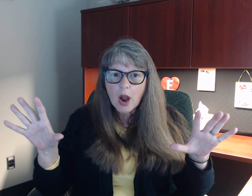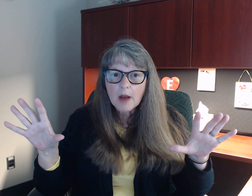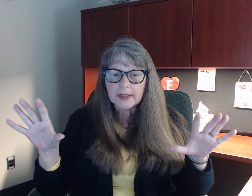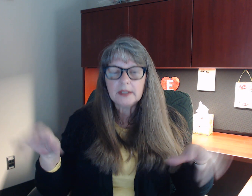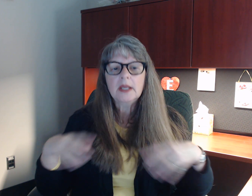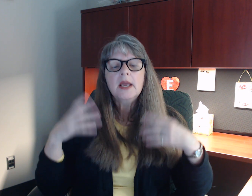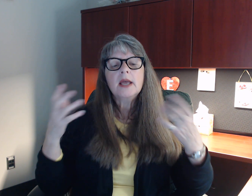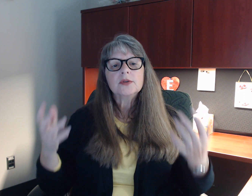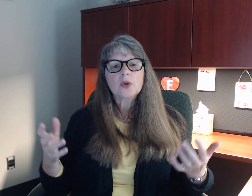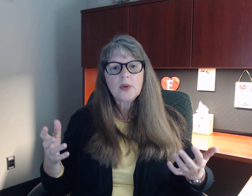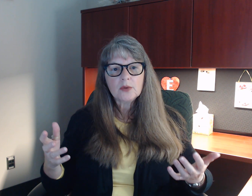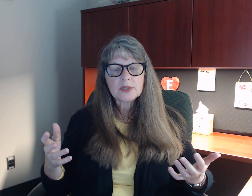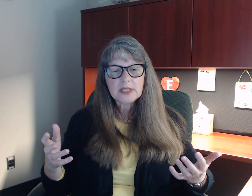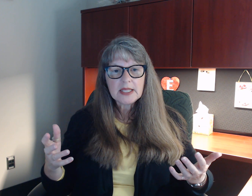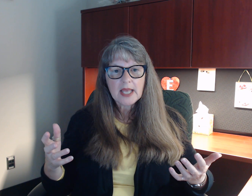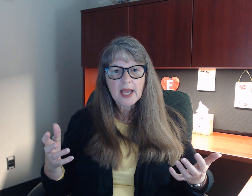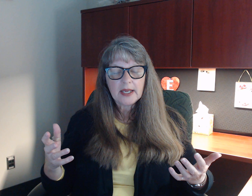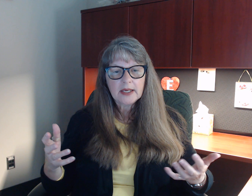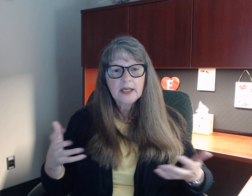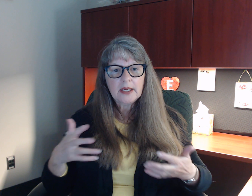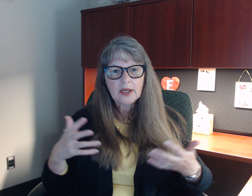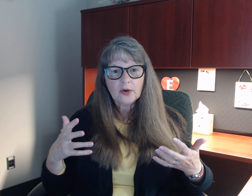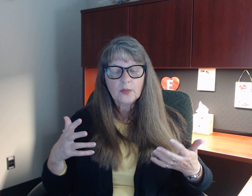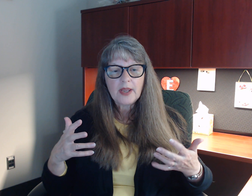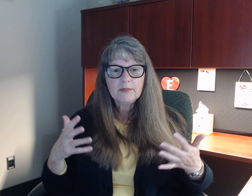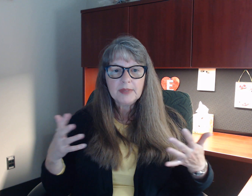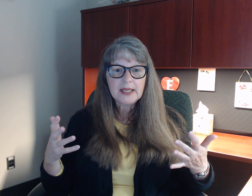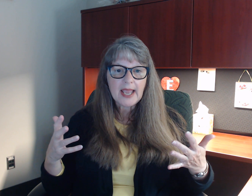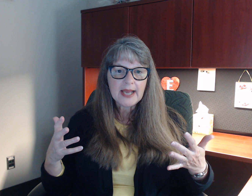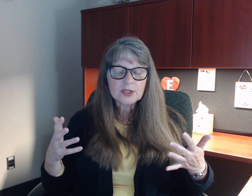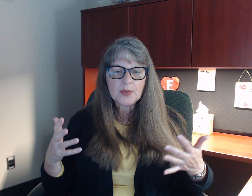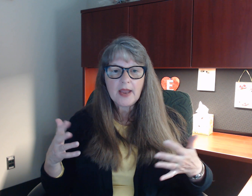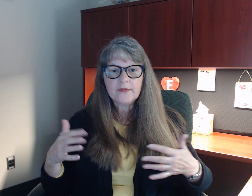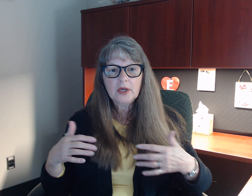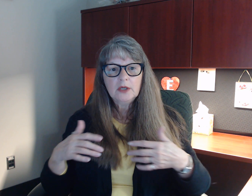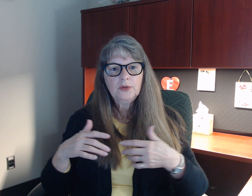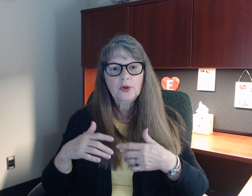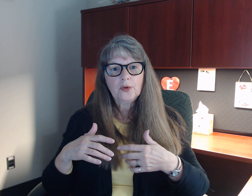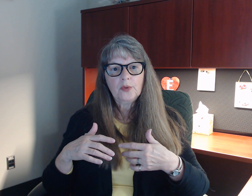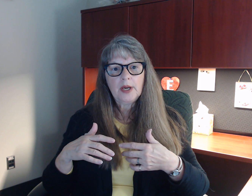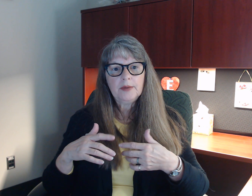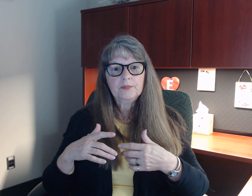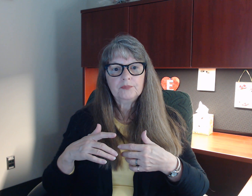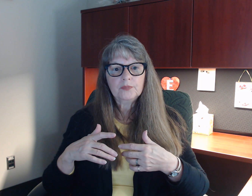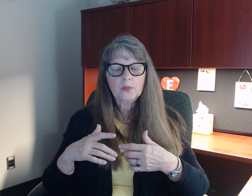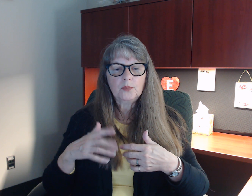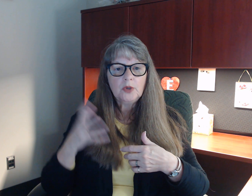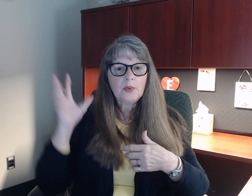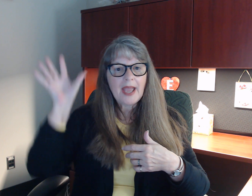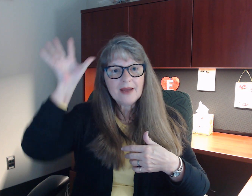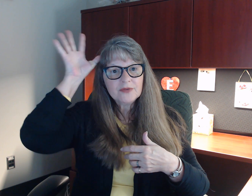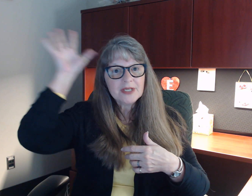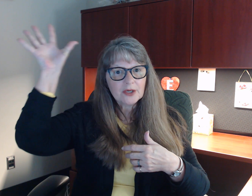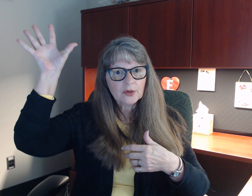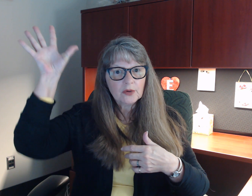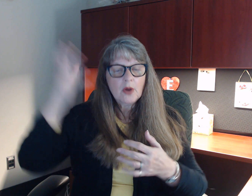common. And so we don't see that here. We have big cats. We have, you know, we have deer. We